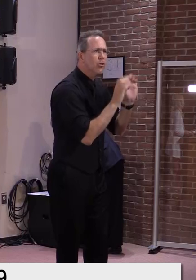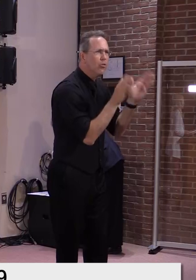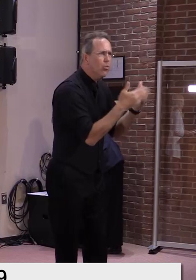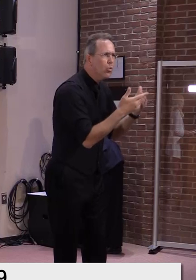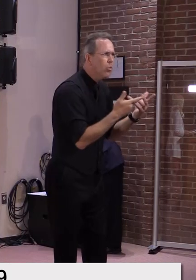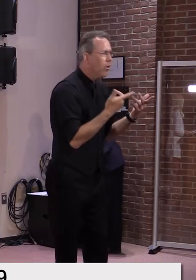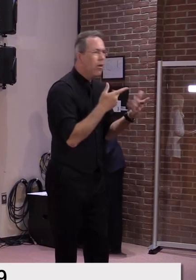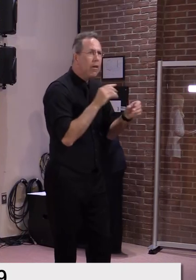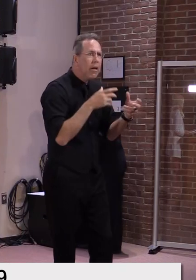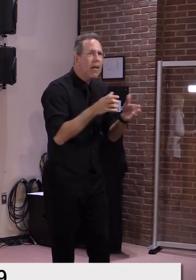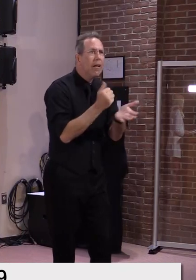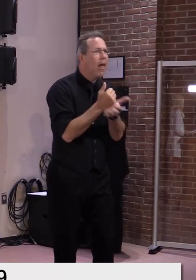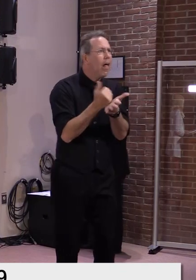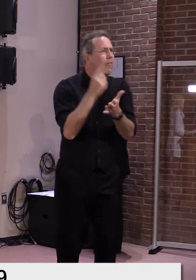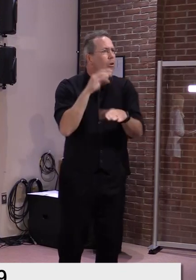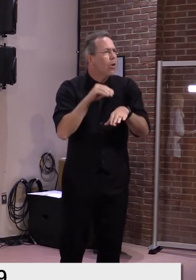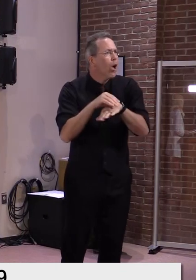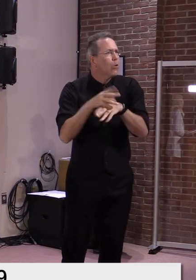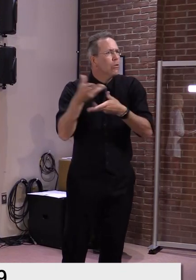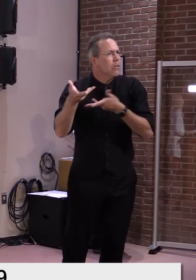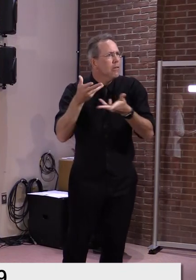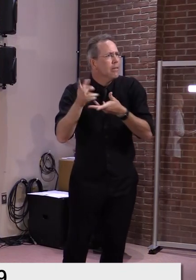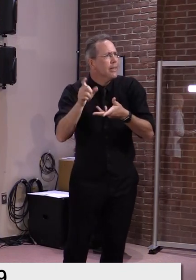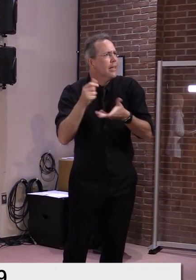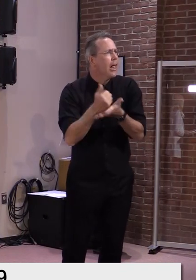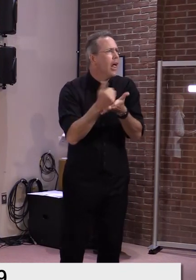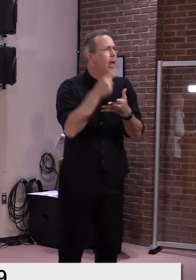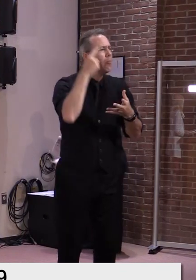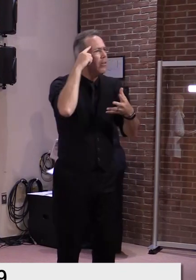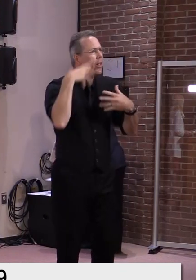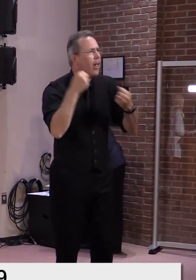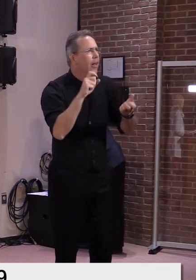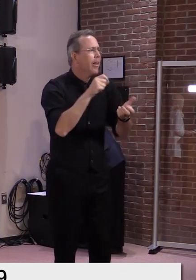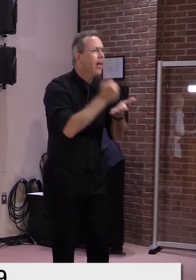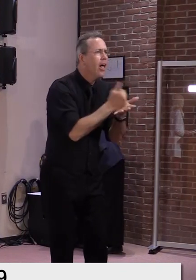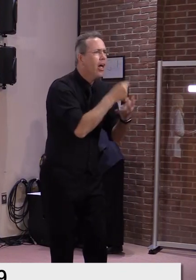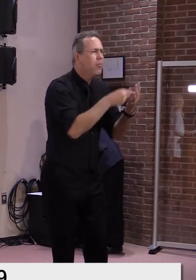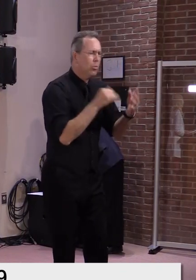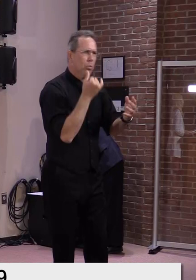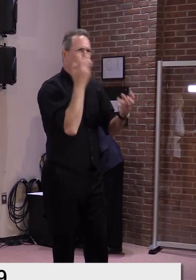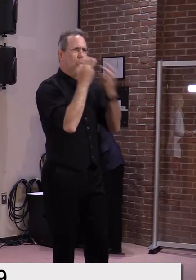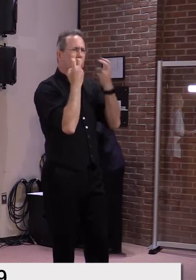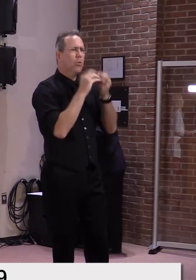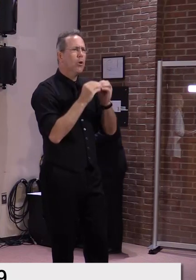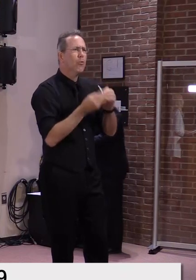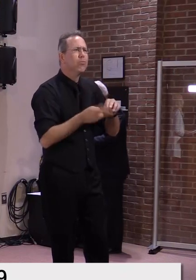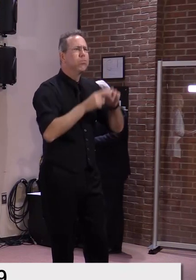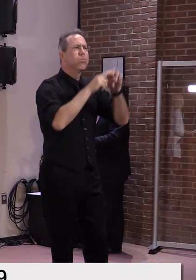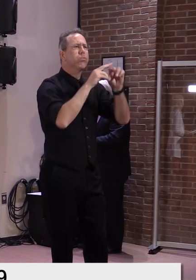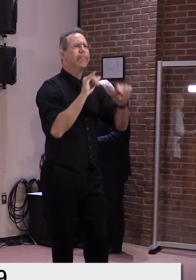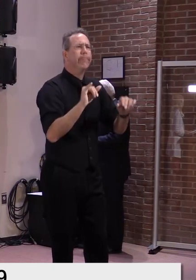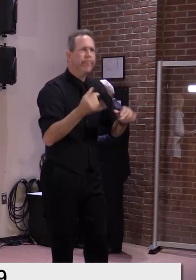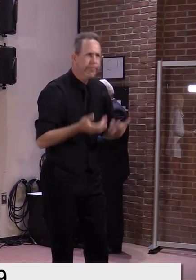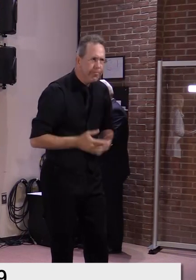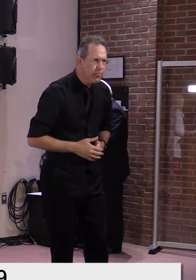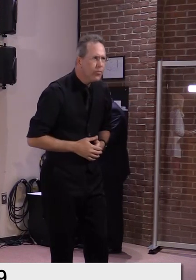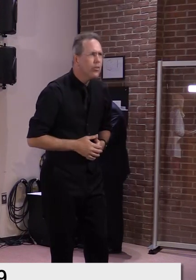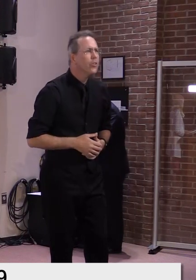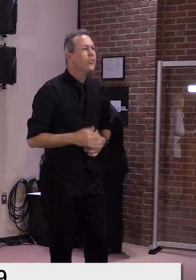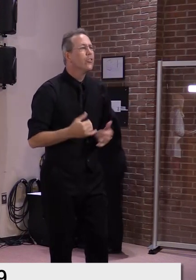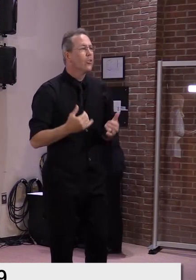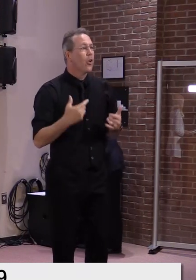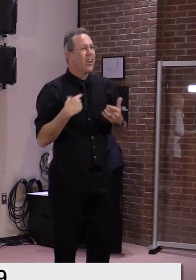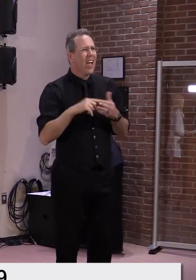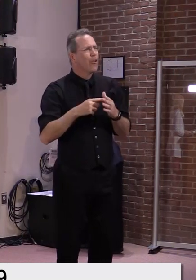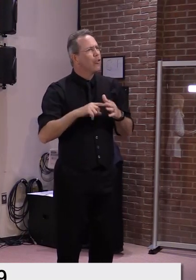the state. Now more than ever, as we move towards recovery as a state, we need to focus on our own recovery, our